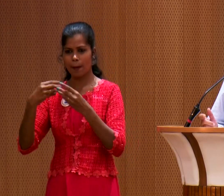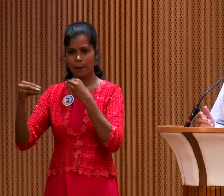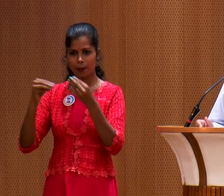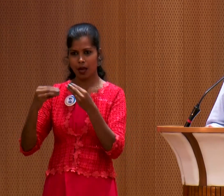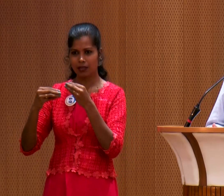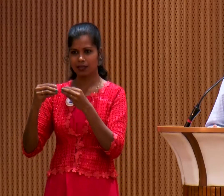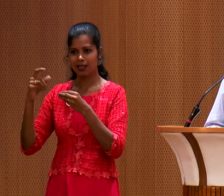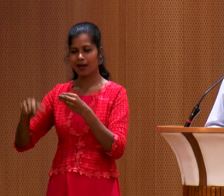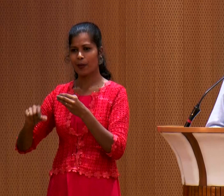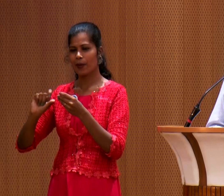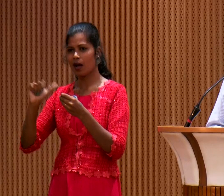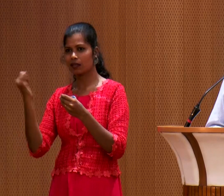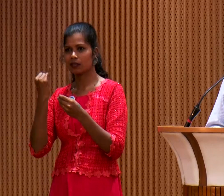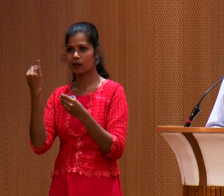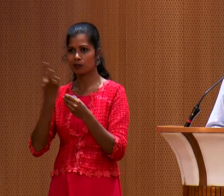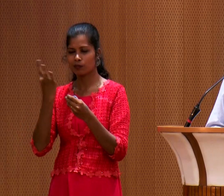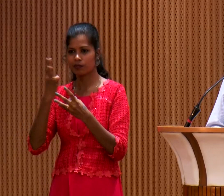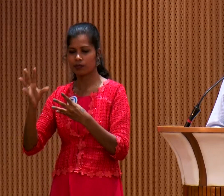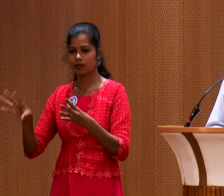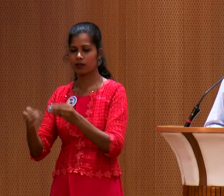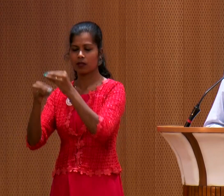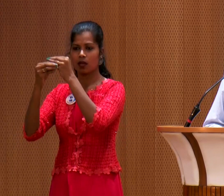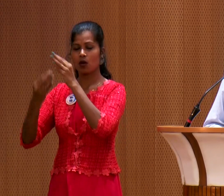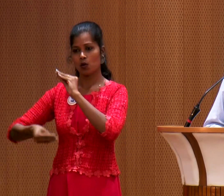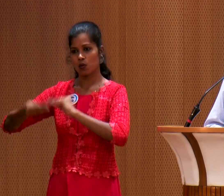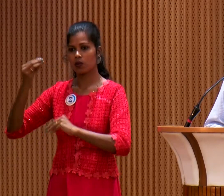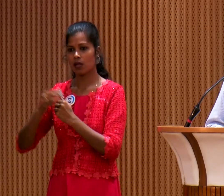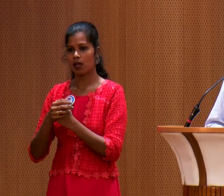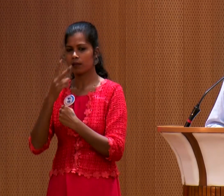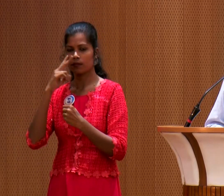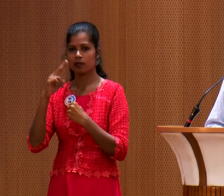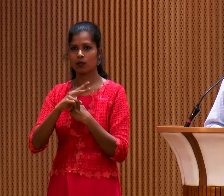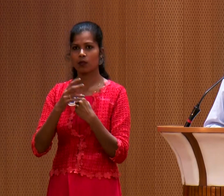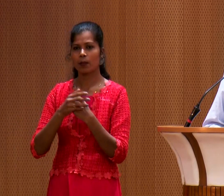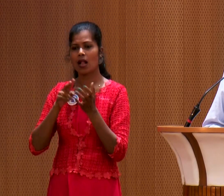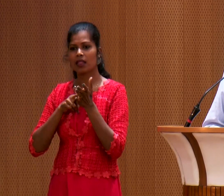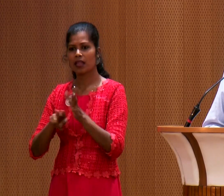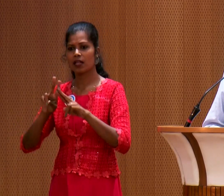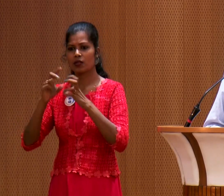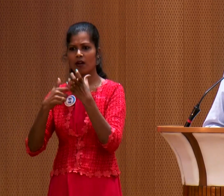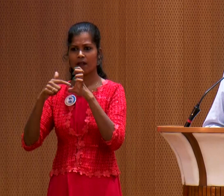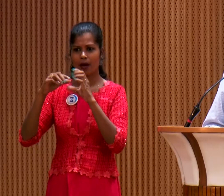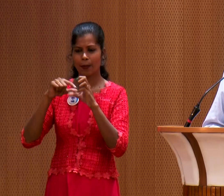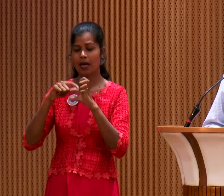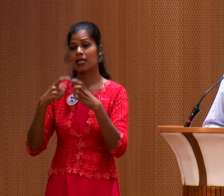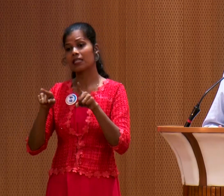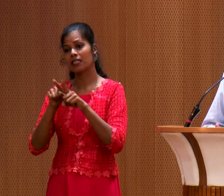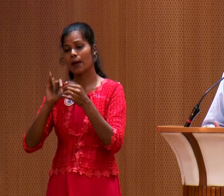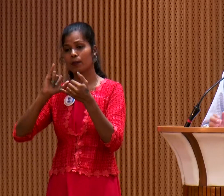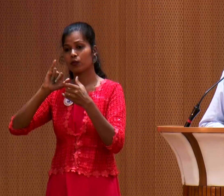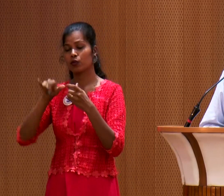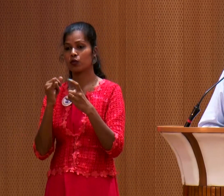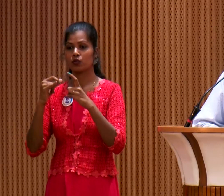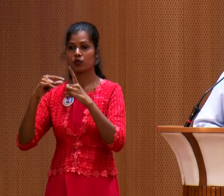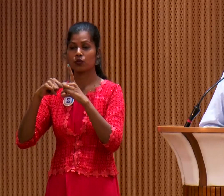coverings, including things like doormats. If you look at a natural fiber like jute, due